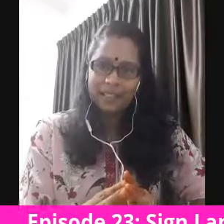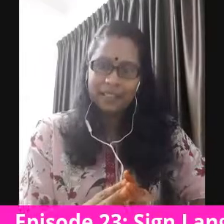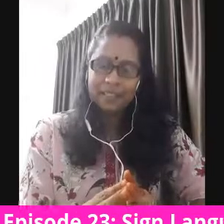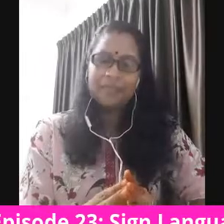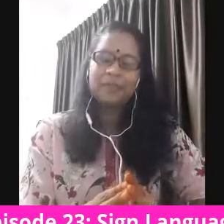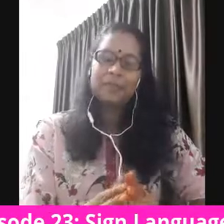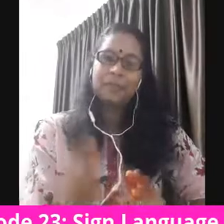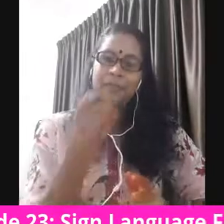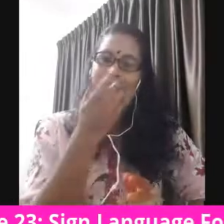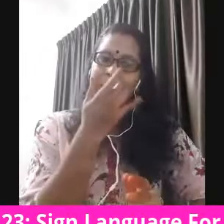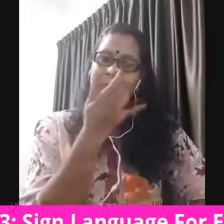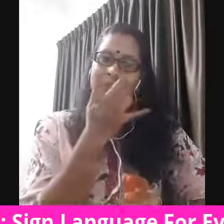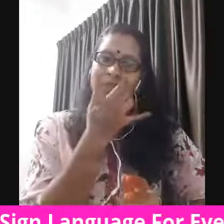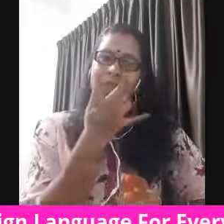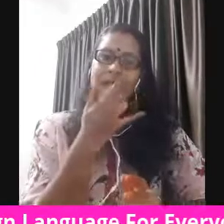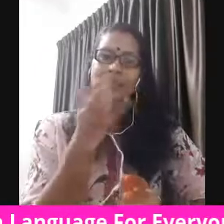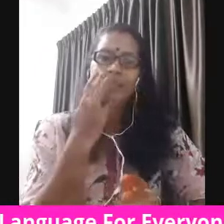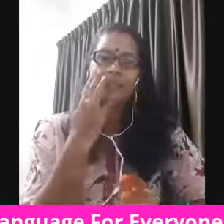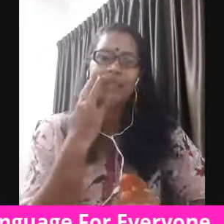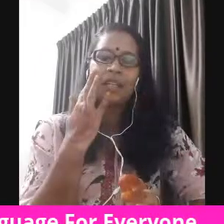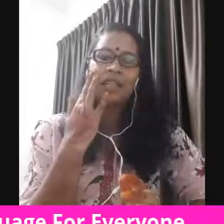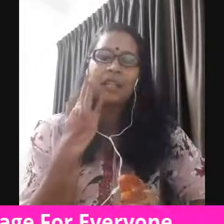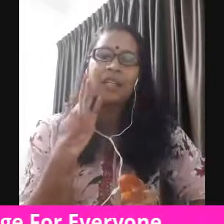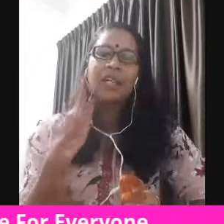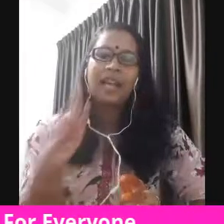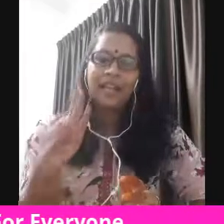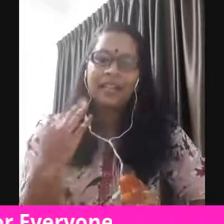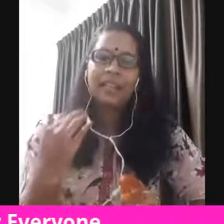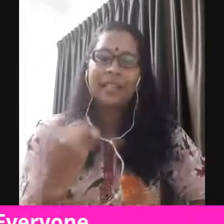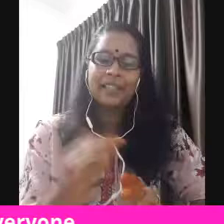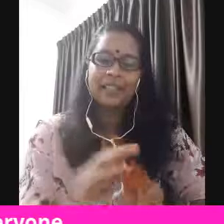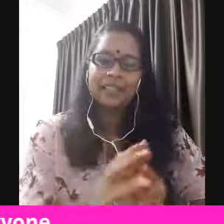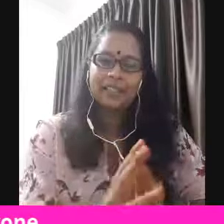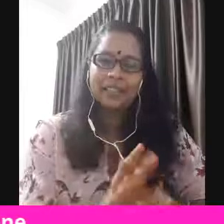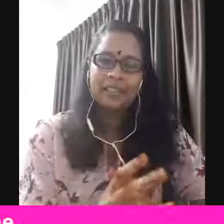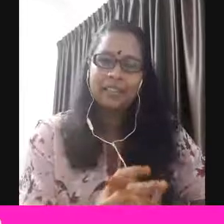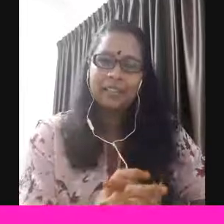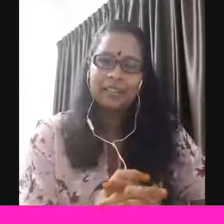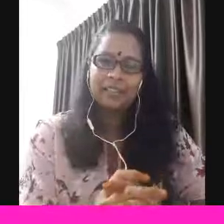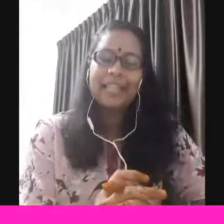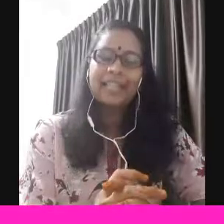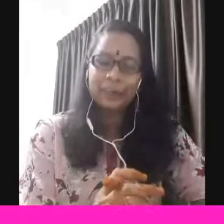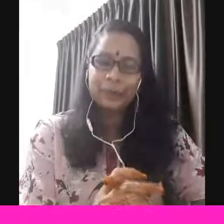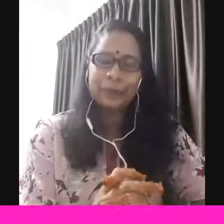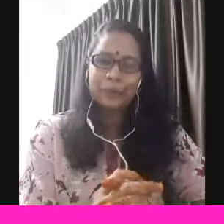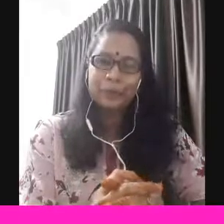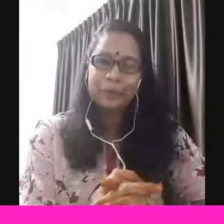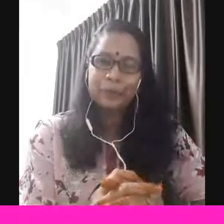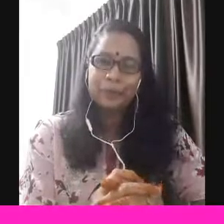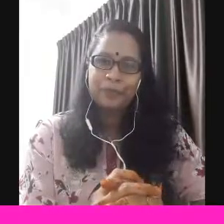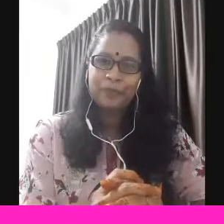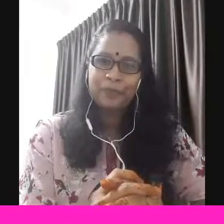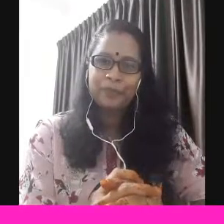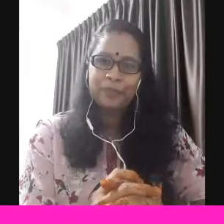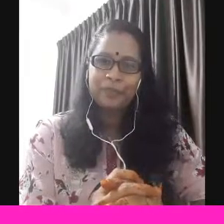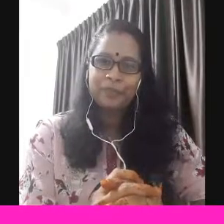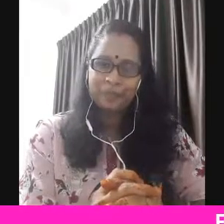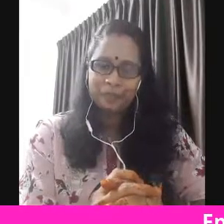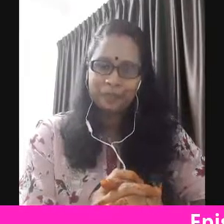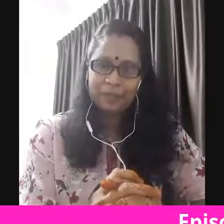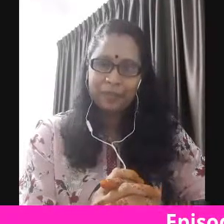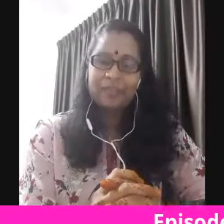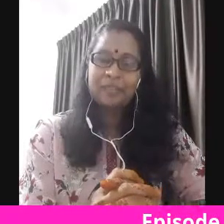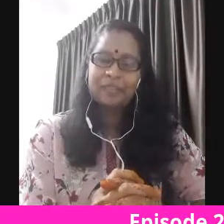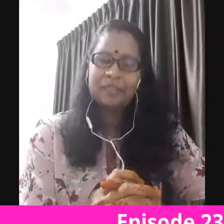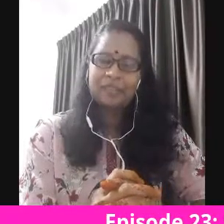okay. I'm not sure. Yeah, Priya, we is it still good? can hear you. Yeah, I can listen. Yeah, I so can like hear when I you. was in secondary